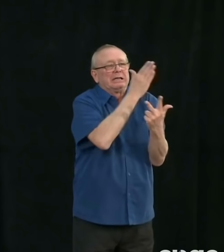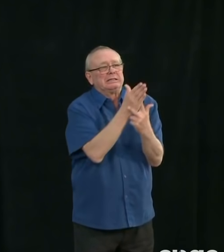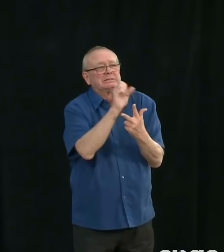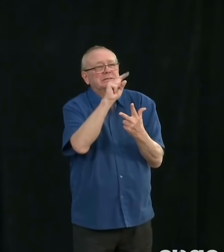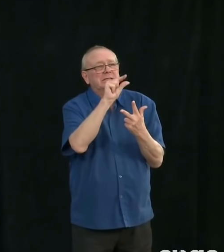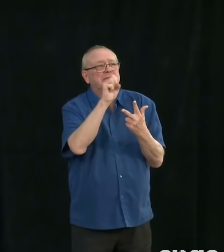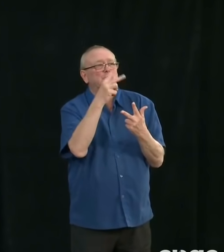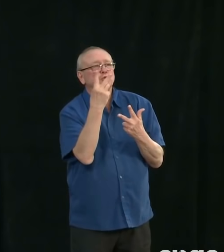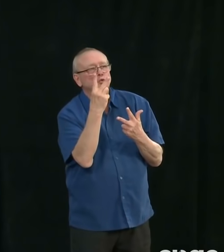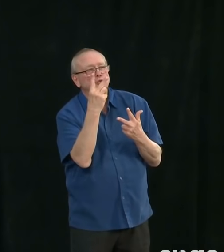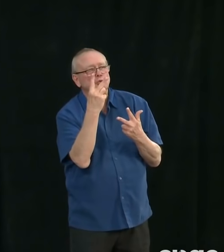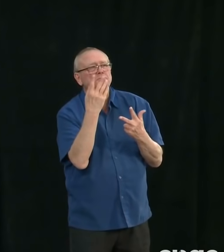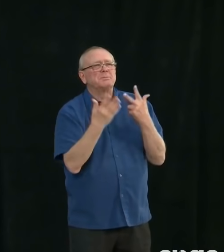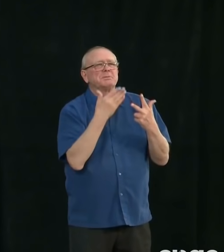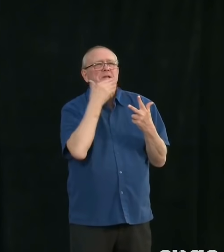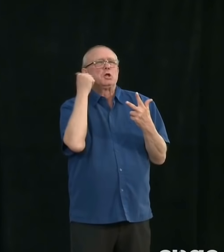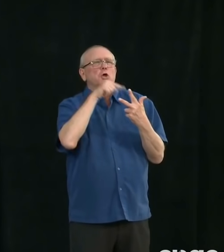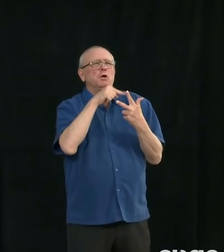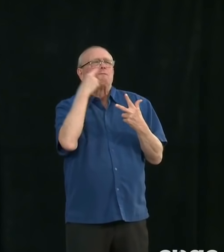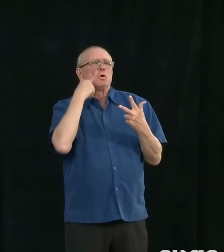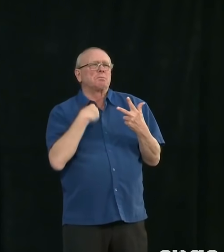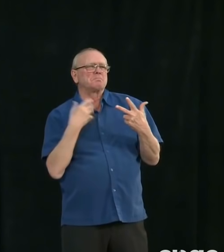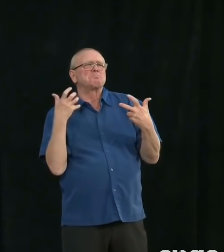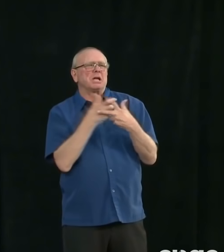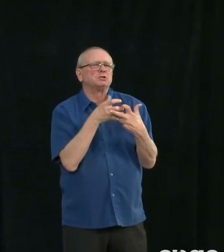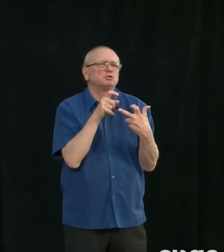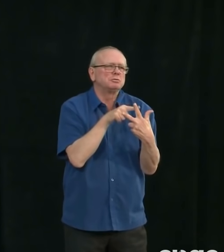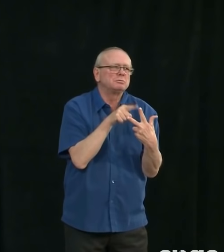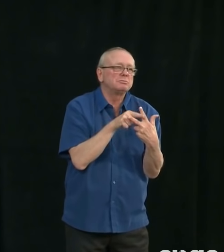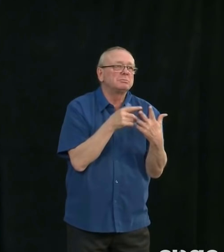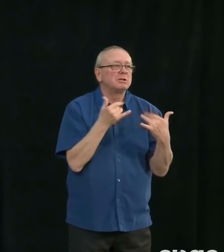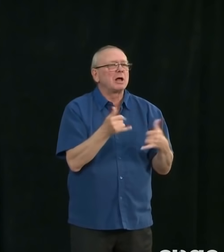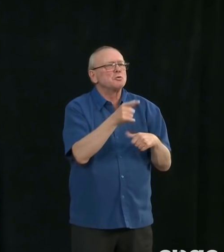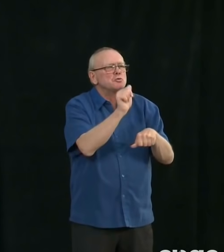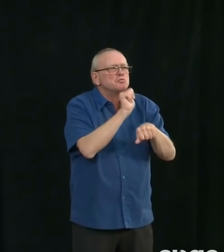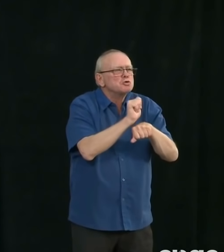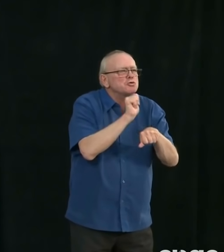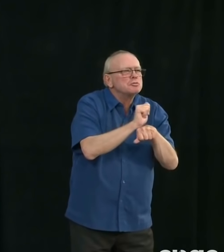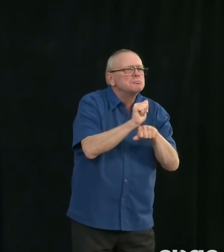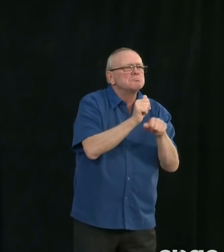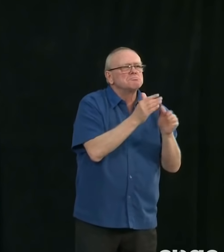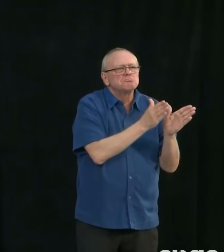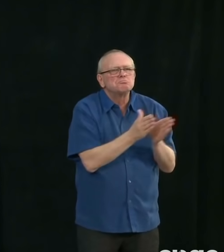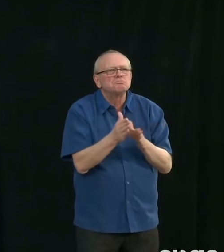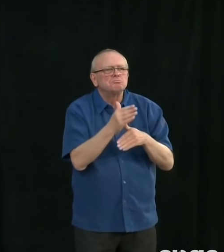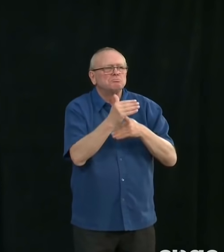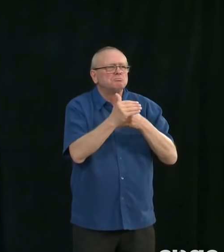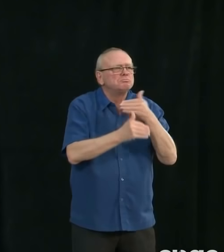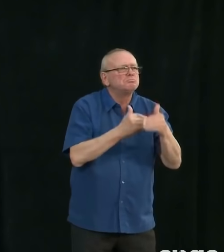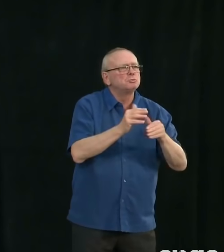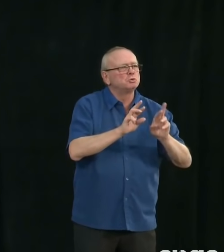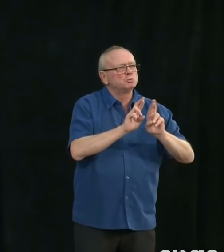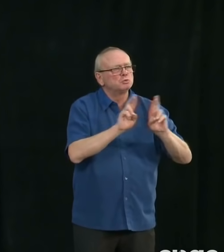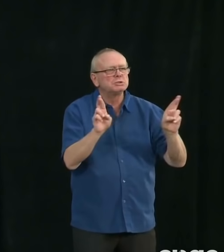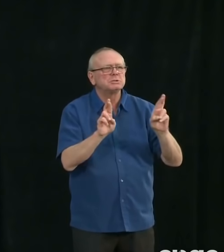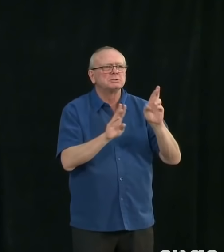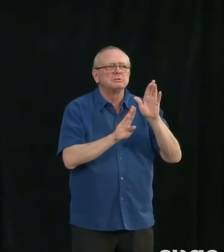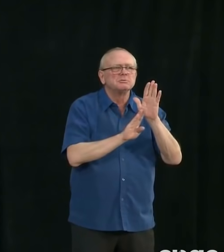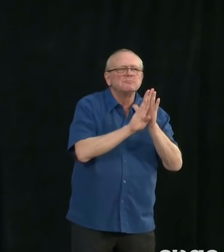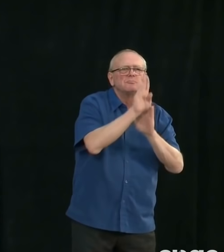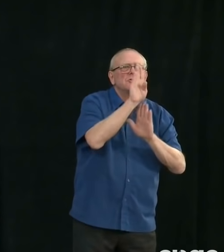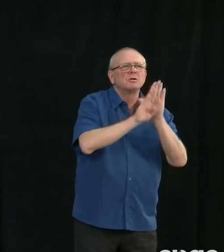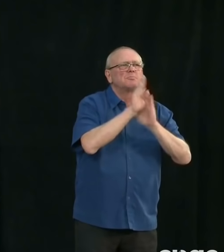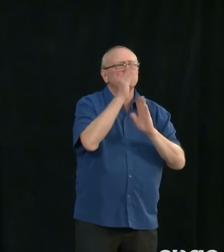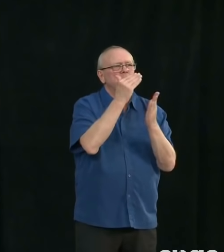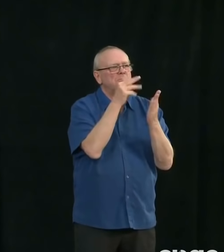2 or stage 3. They're working very hard within their industry groups to be able to develop other protocols to be able to see if maybe they could fit